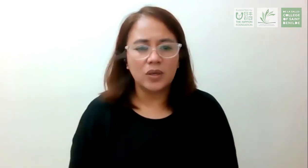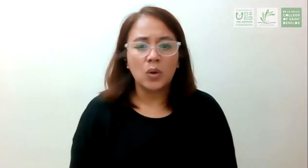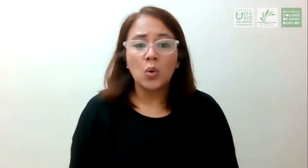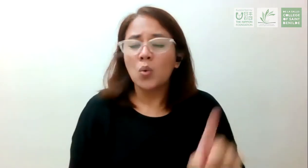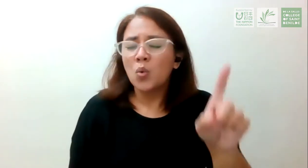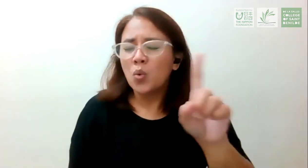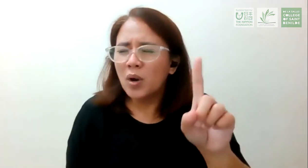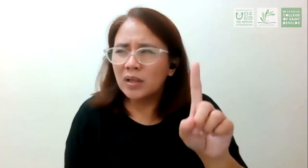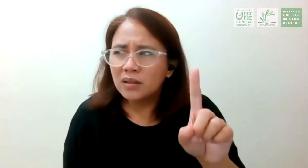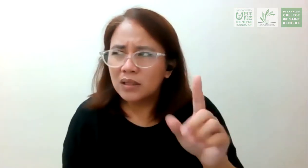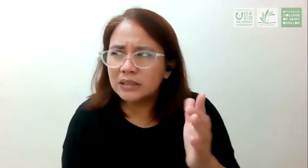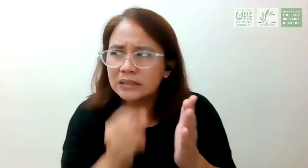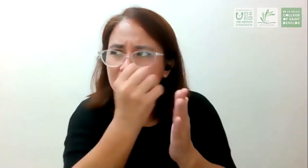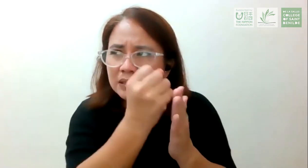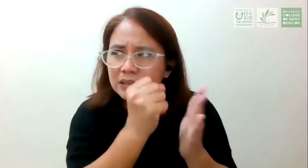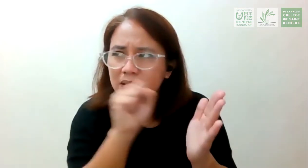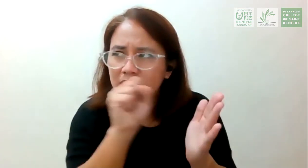subject does not mean what occurs first.